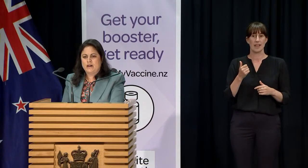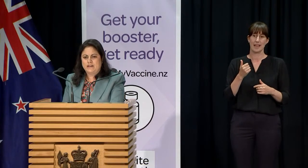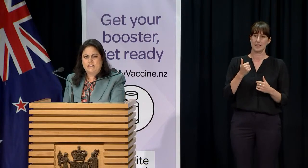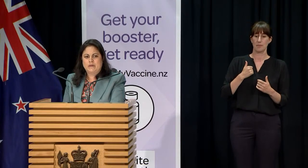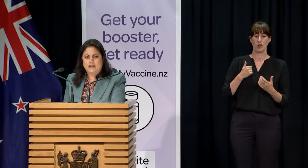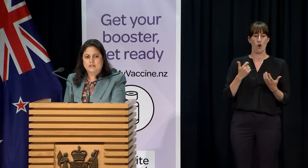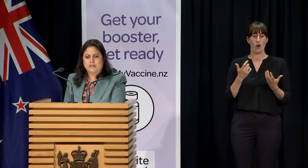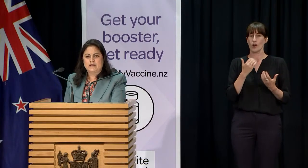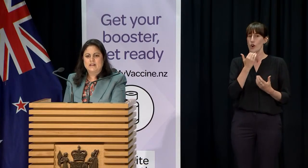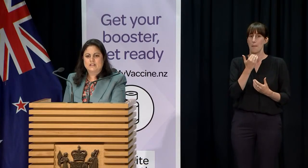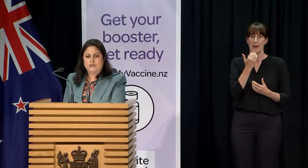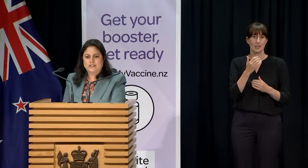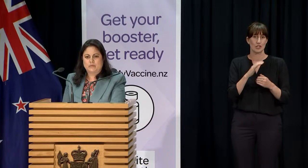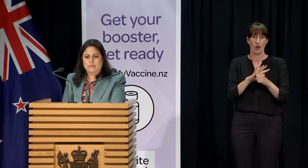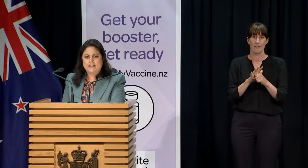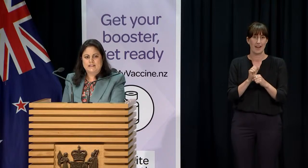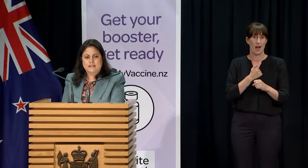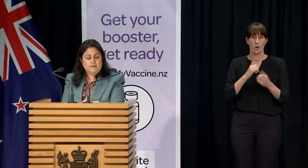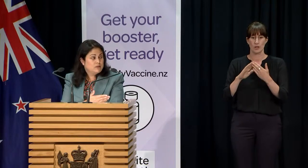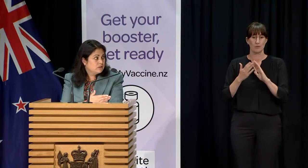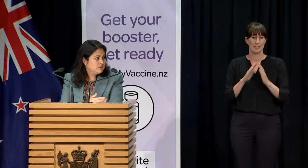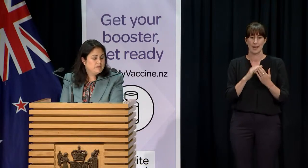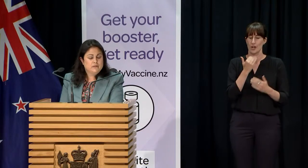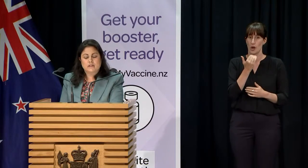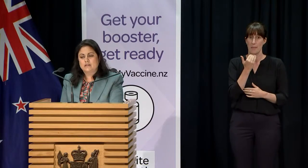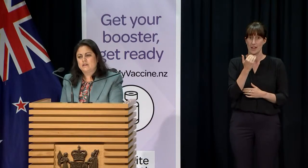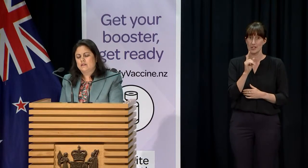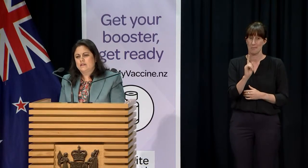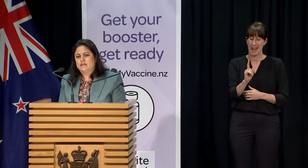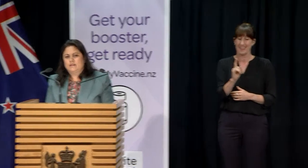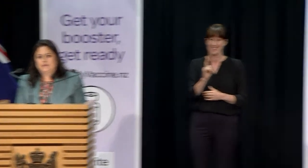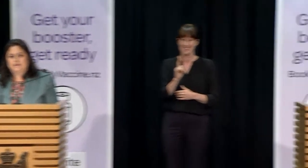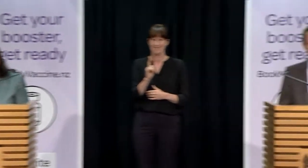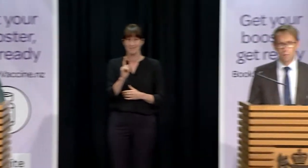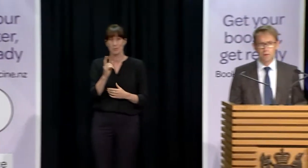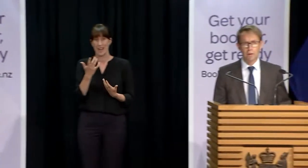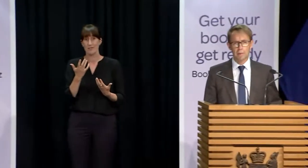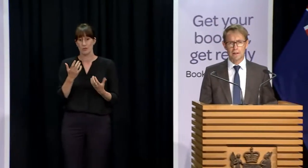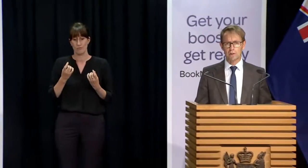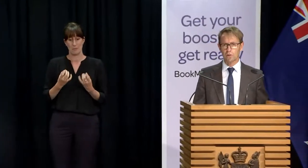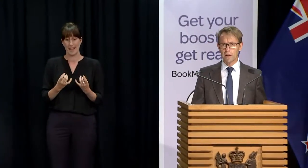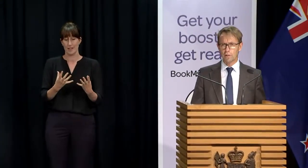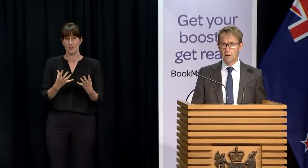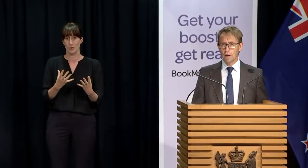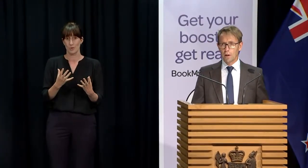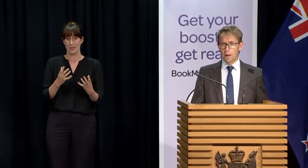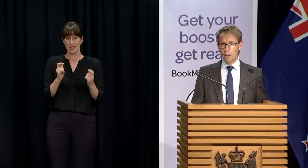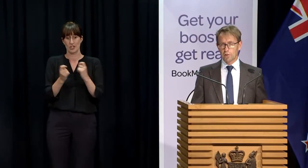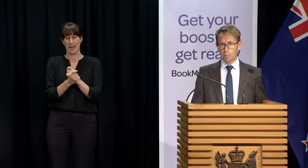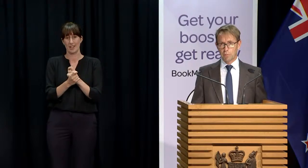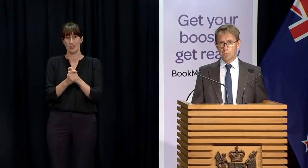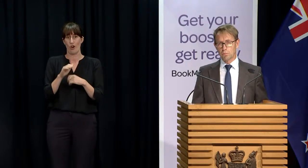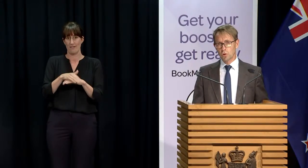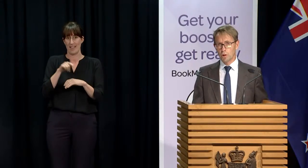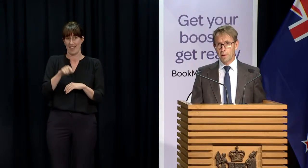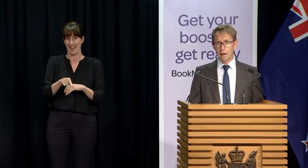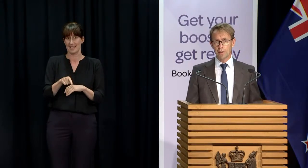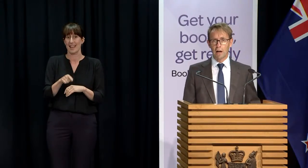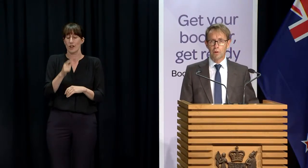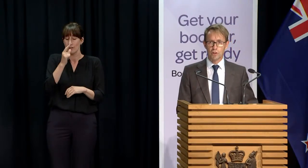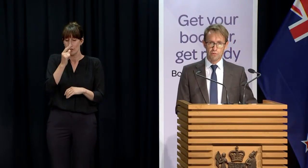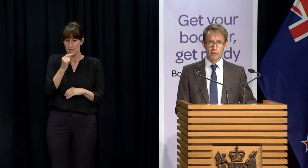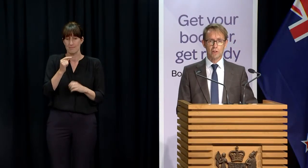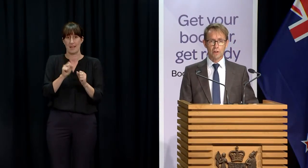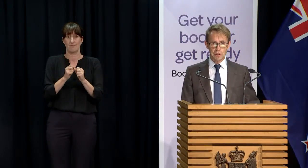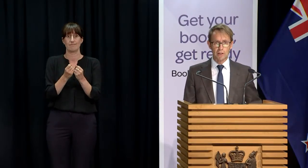important, and why the government has been stressing preparedness. Dr. Bloomfield. Well, just the comment I would make is that some people talk about,